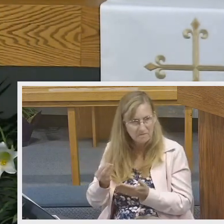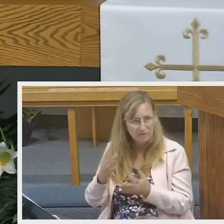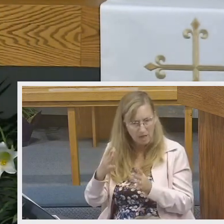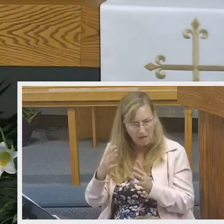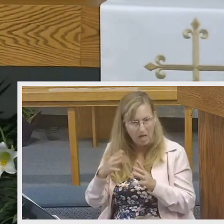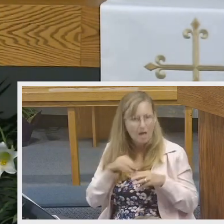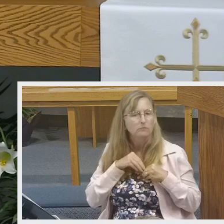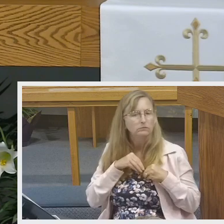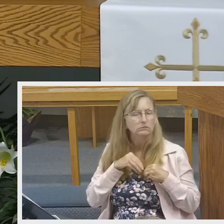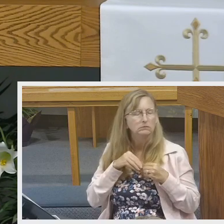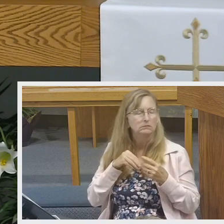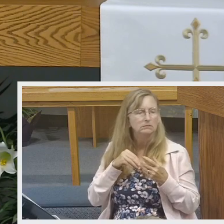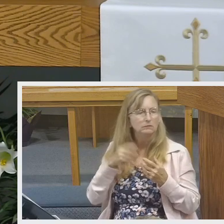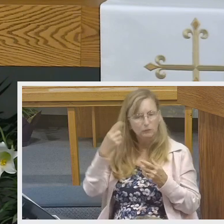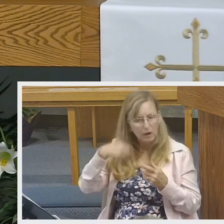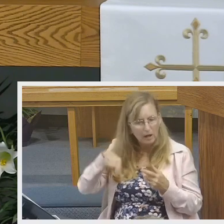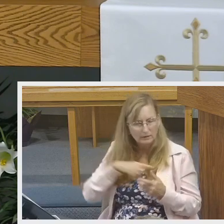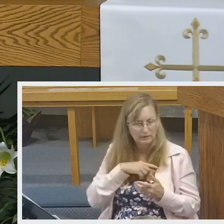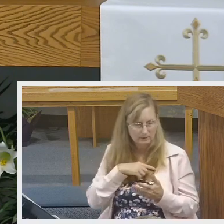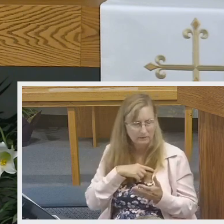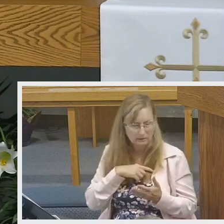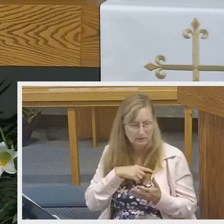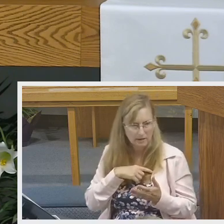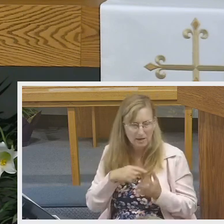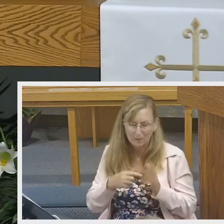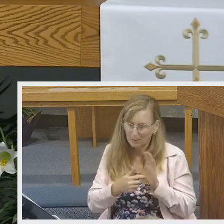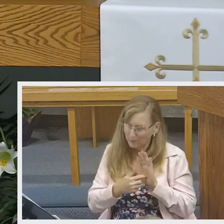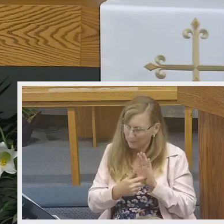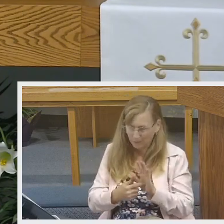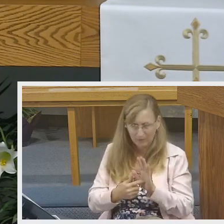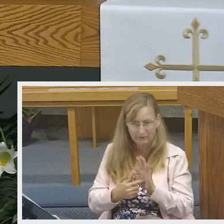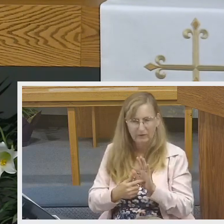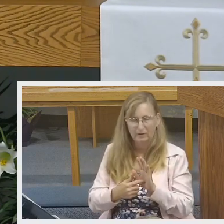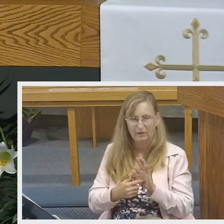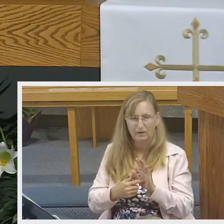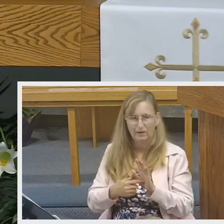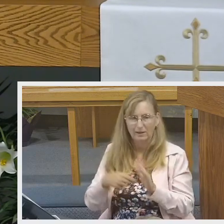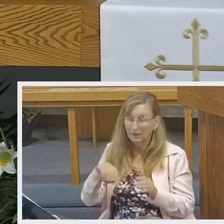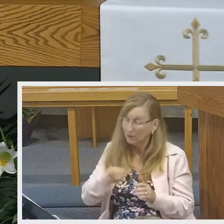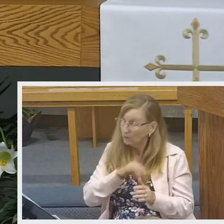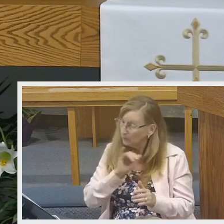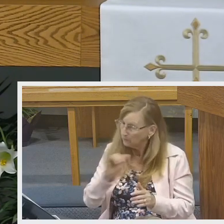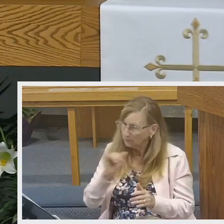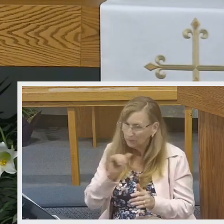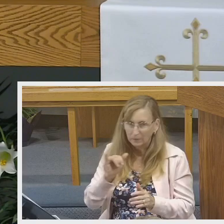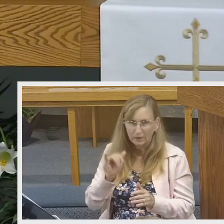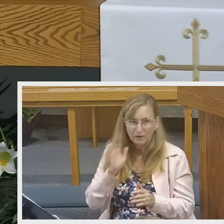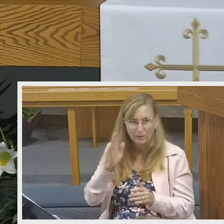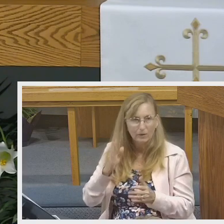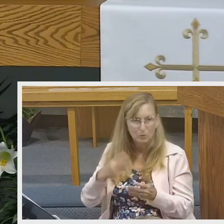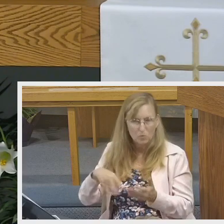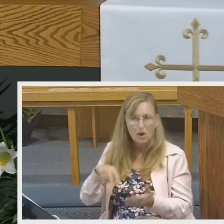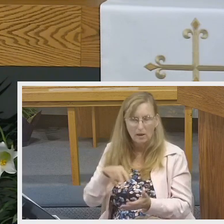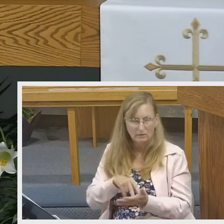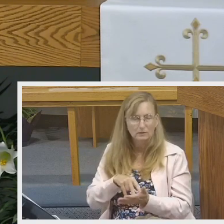sacrifice that he made for us, as proof that we too will rise.